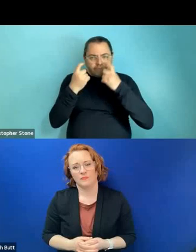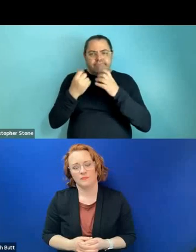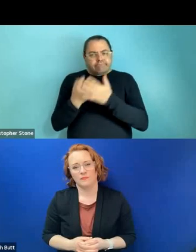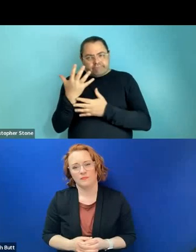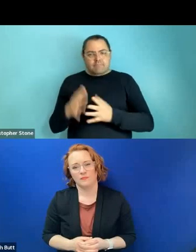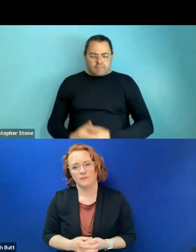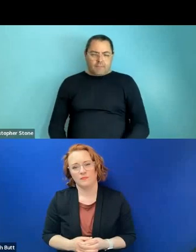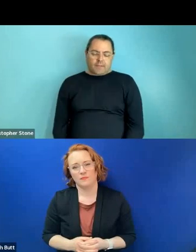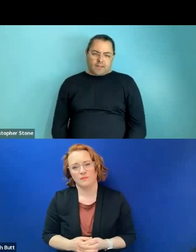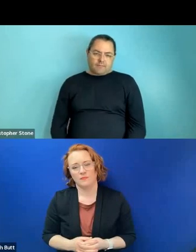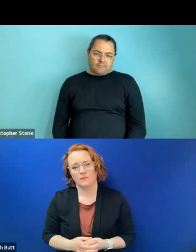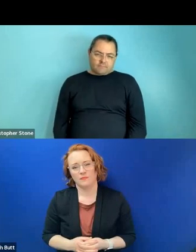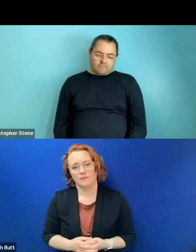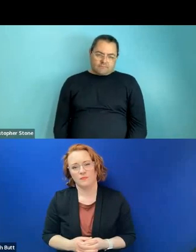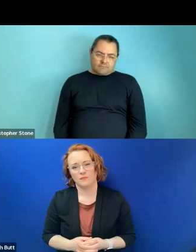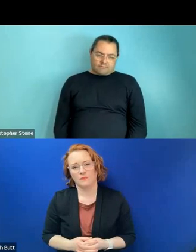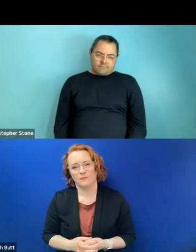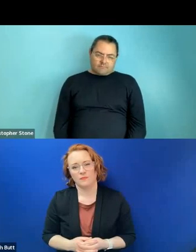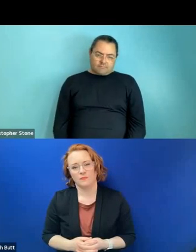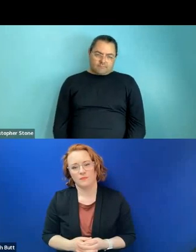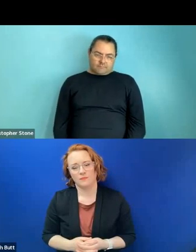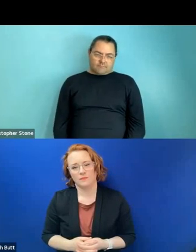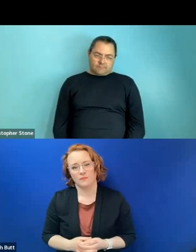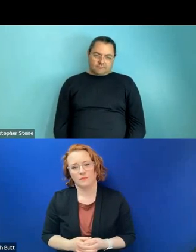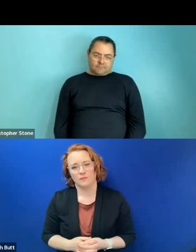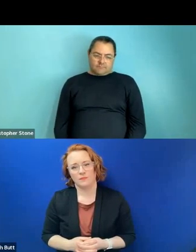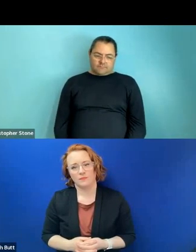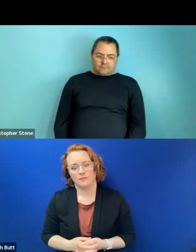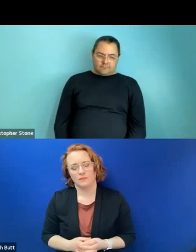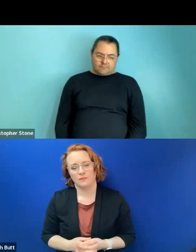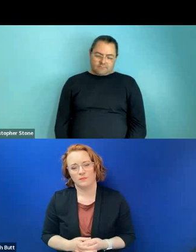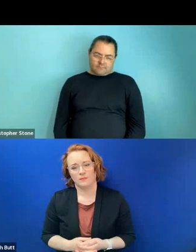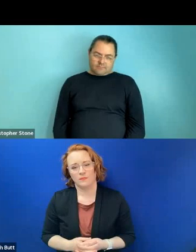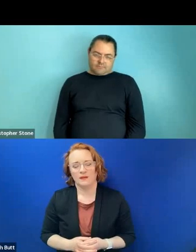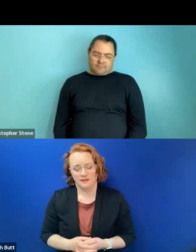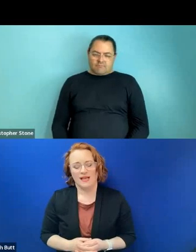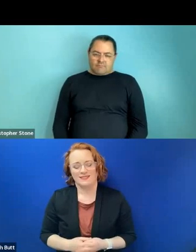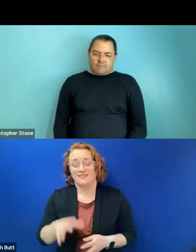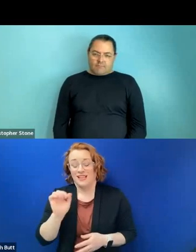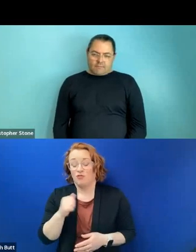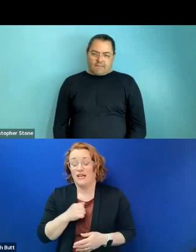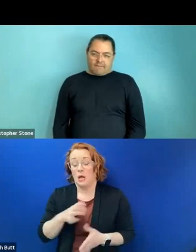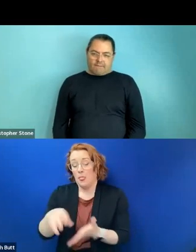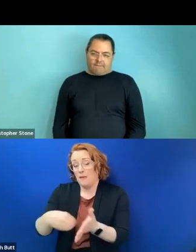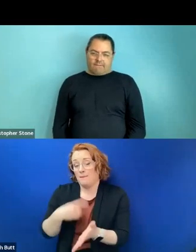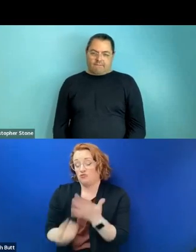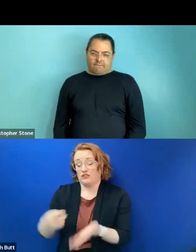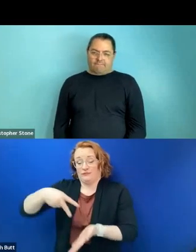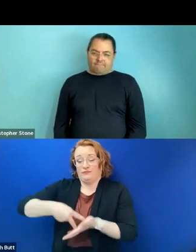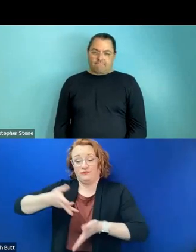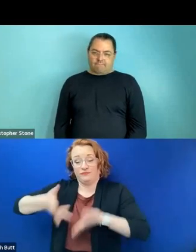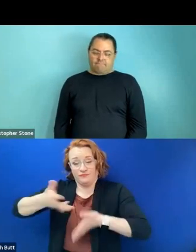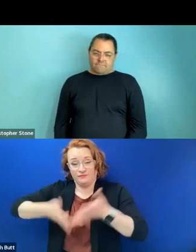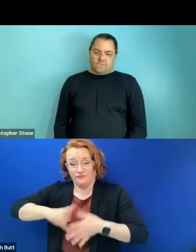So people need to be aware that you don't get paid just for the hours that you're doing while you're standing there voicing somebody or